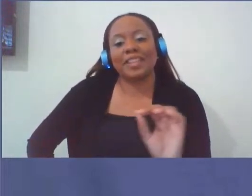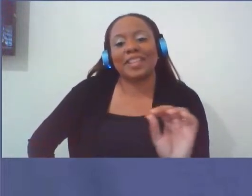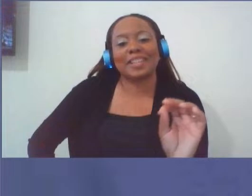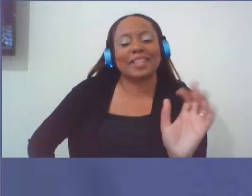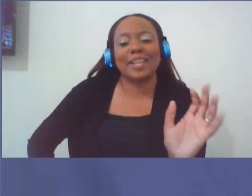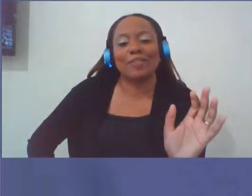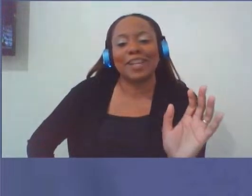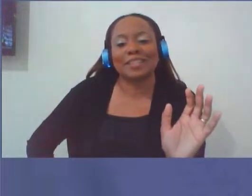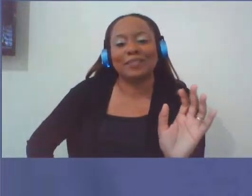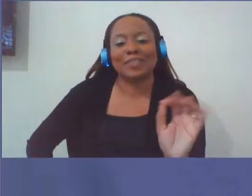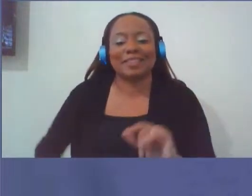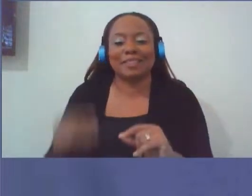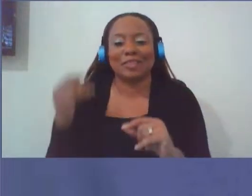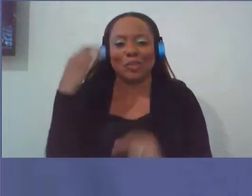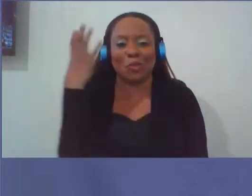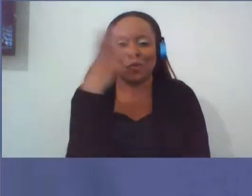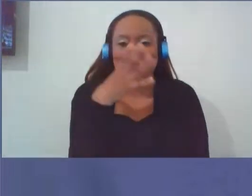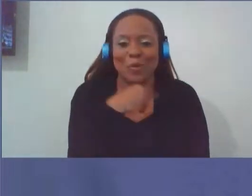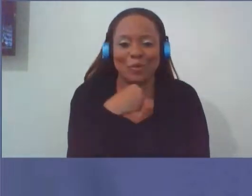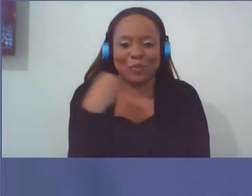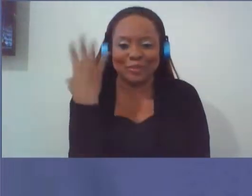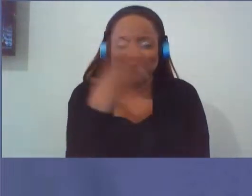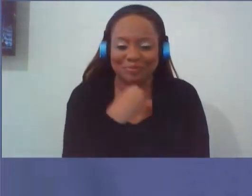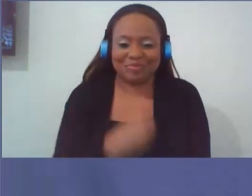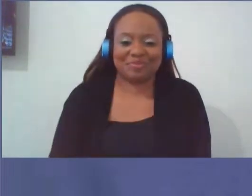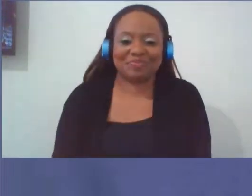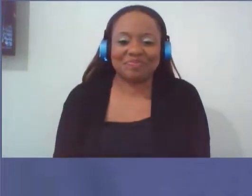So I have This is beautiful. key rings.